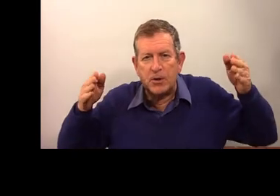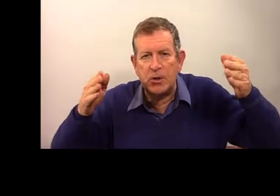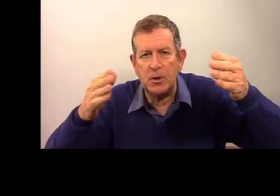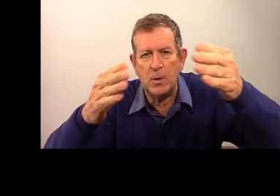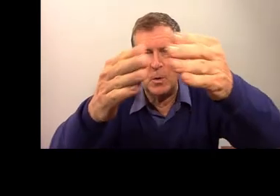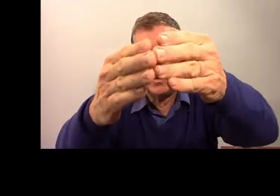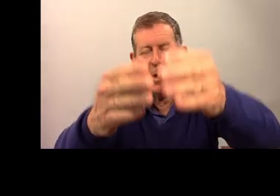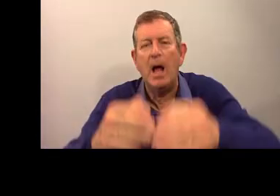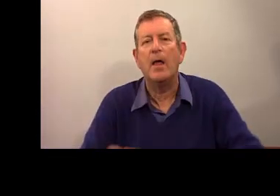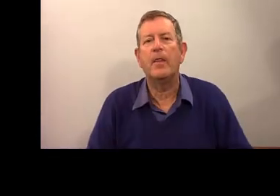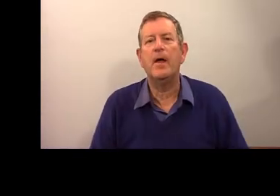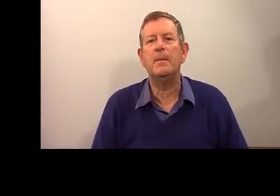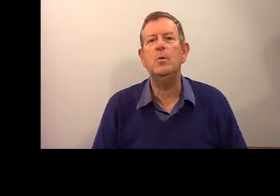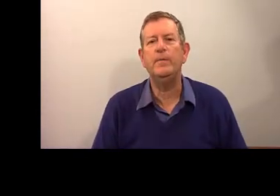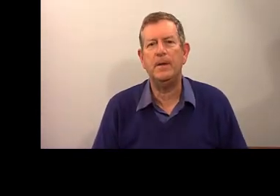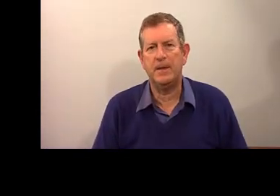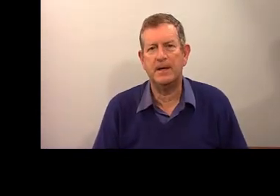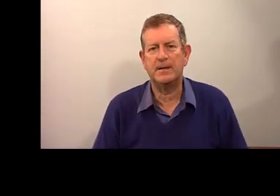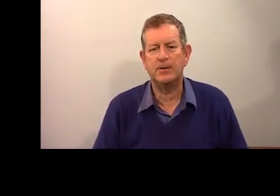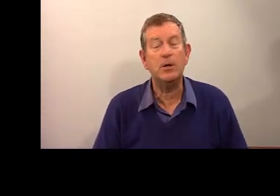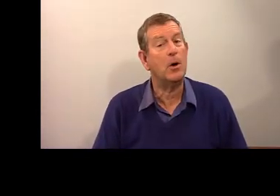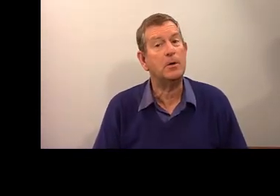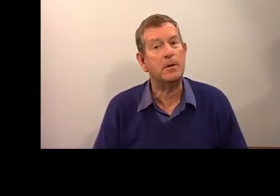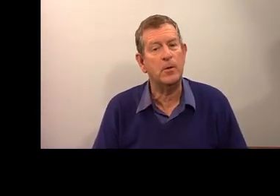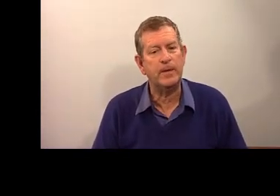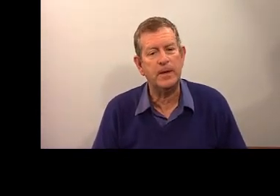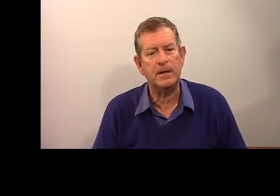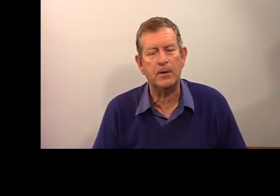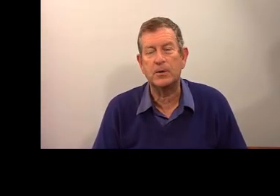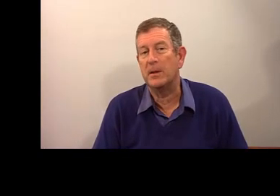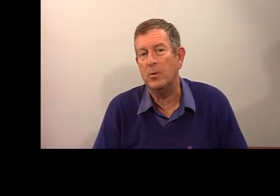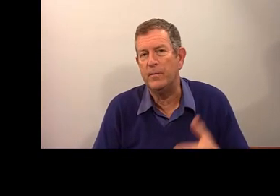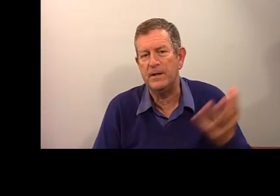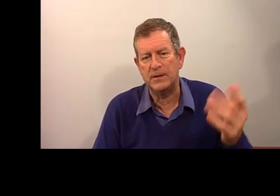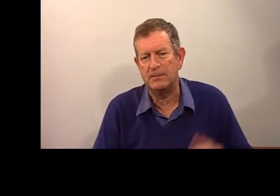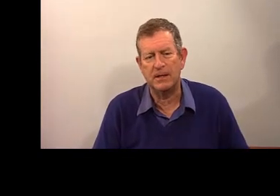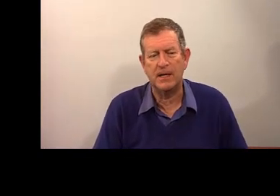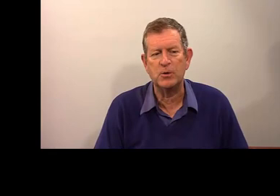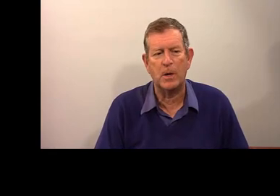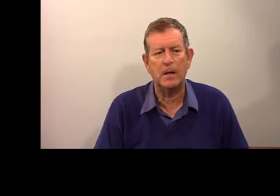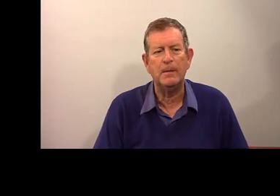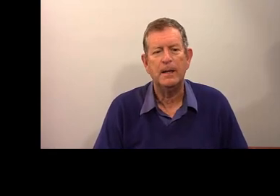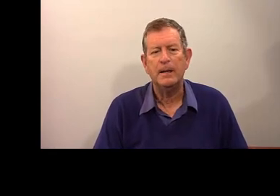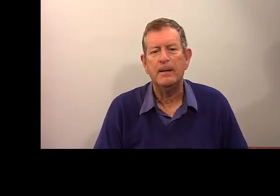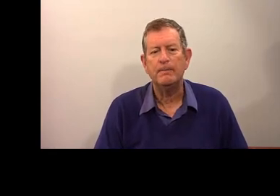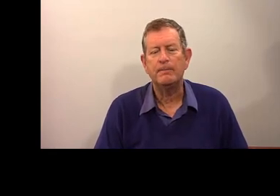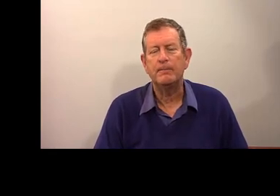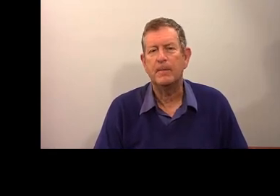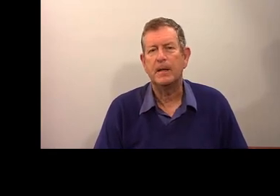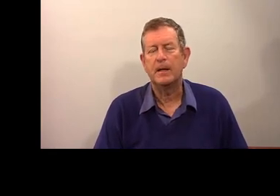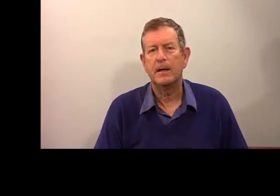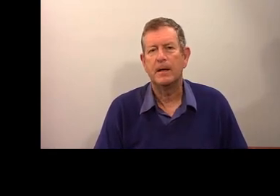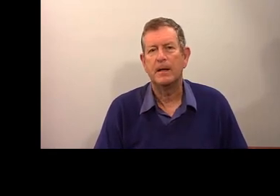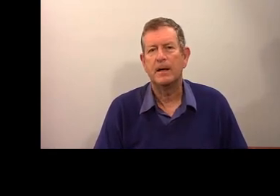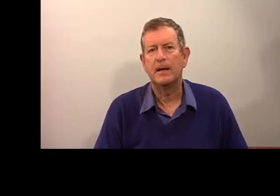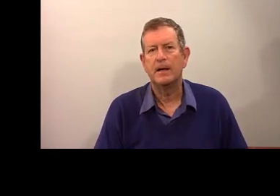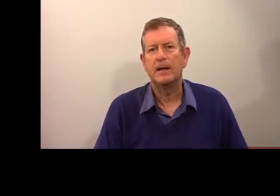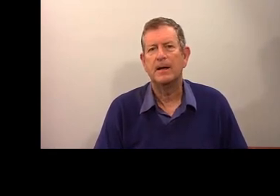go to the movie theater? Do you go to the movie theater or to the movies as well?